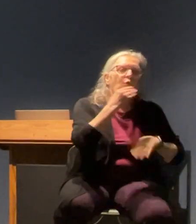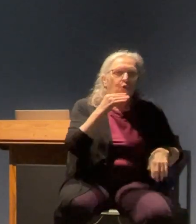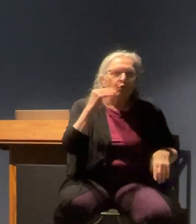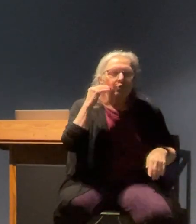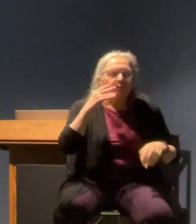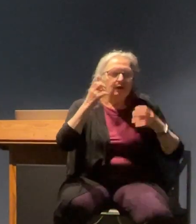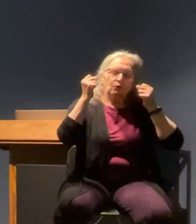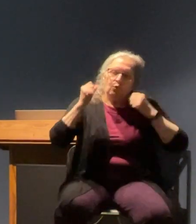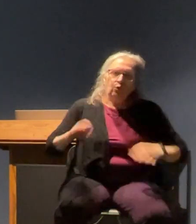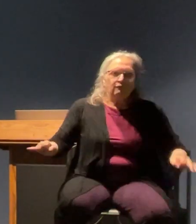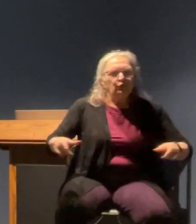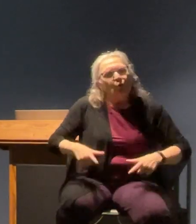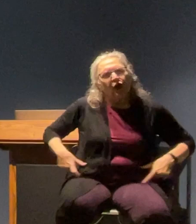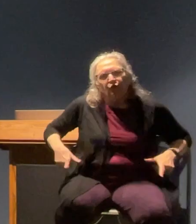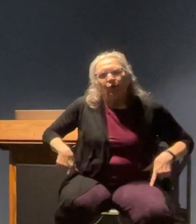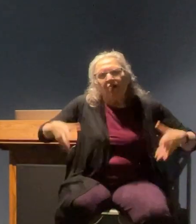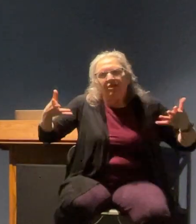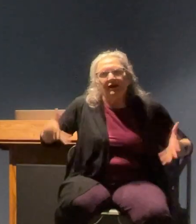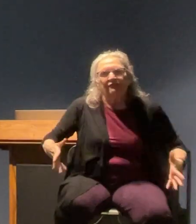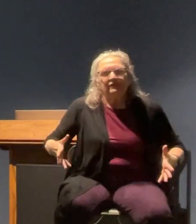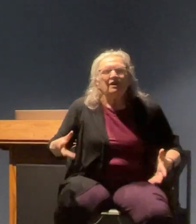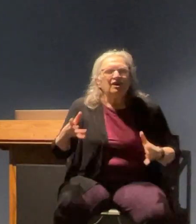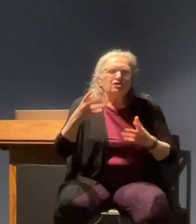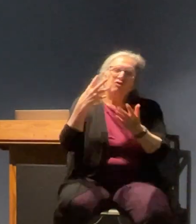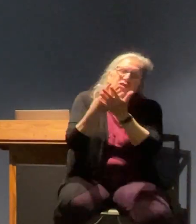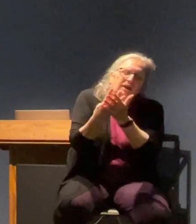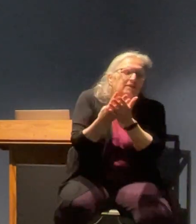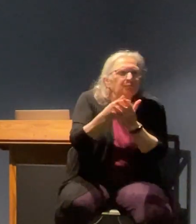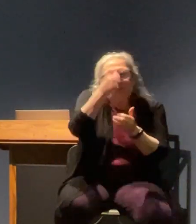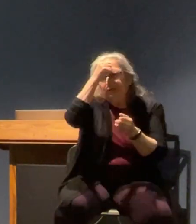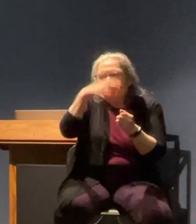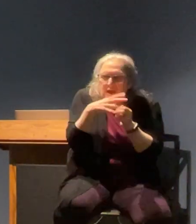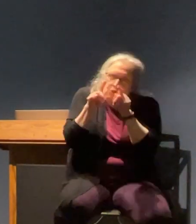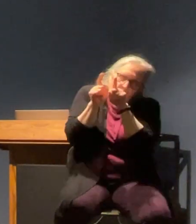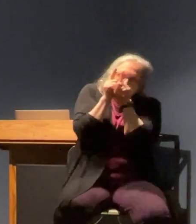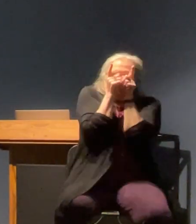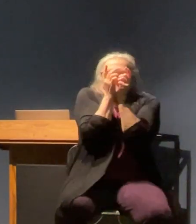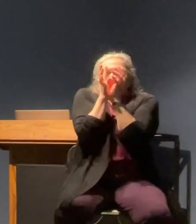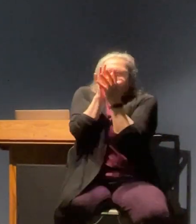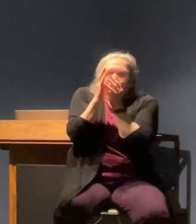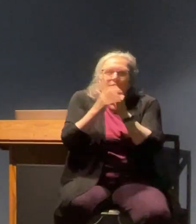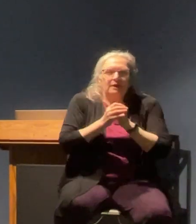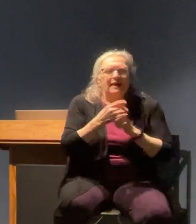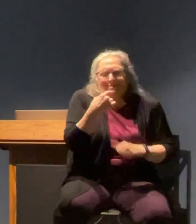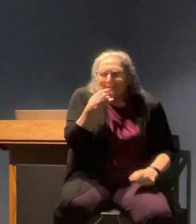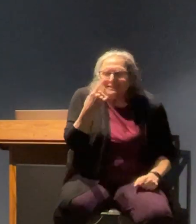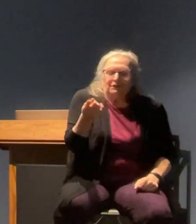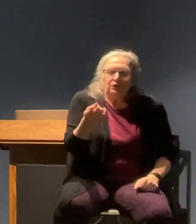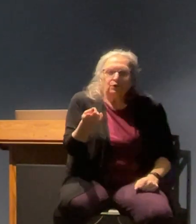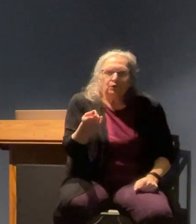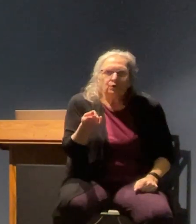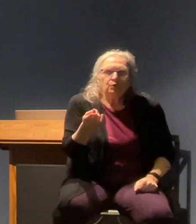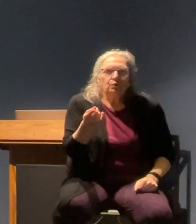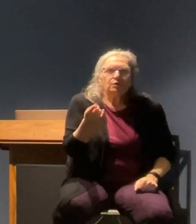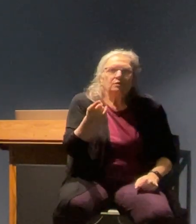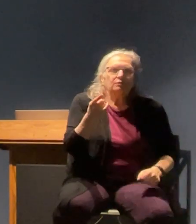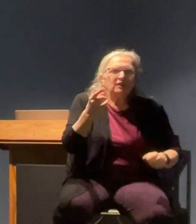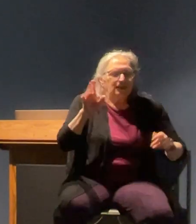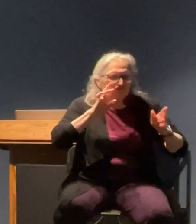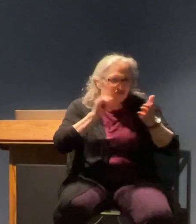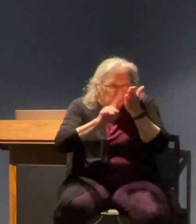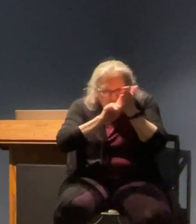stripped down to your boxes. You're lined up with a bunch of men, back to back, and you're told to, you go through a cavity